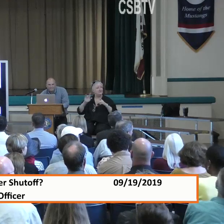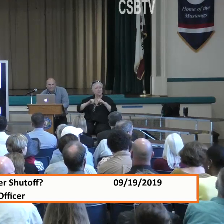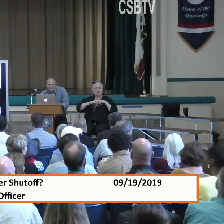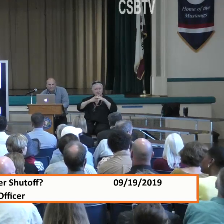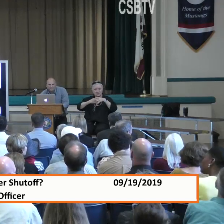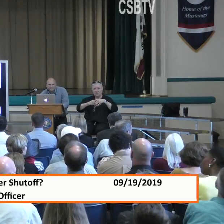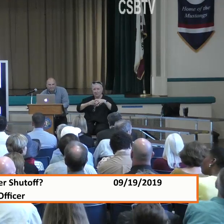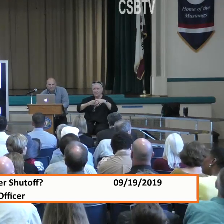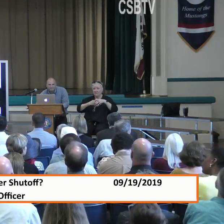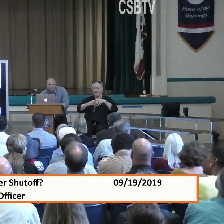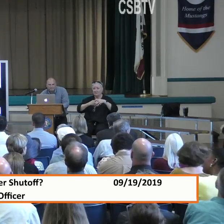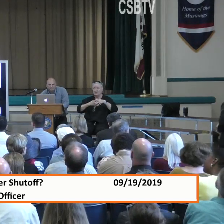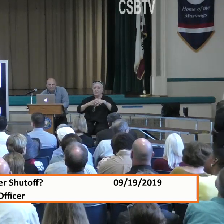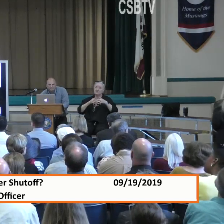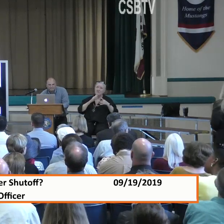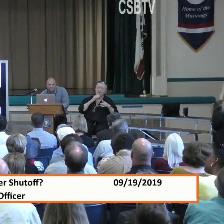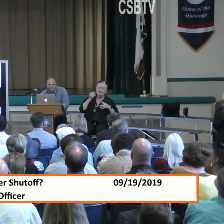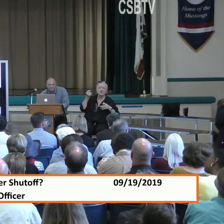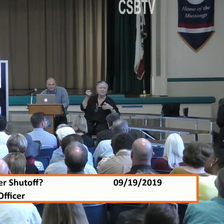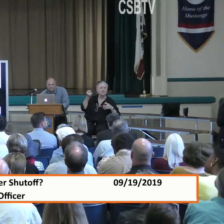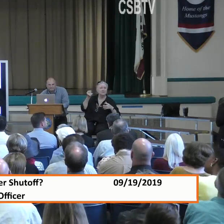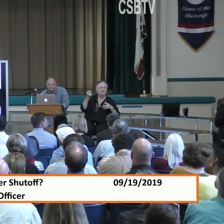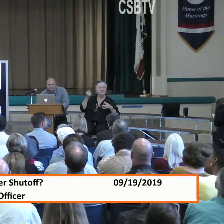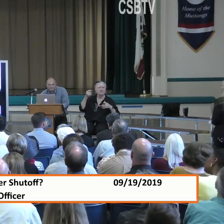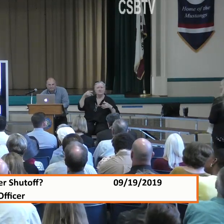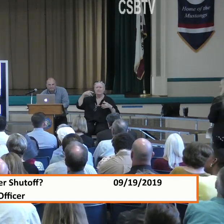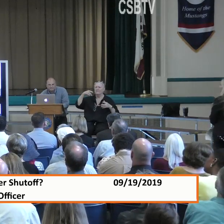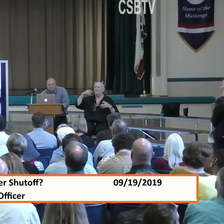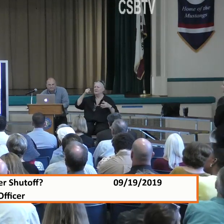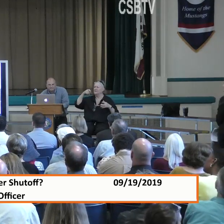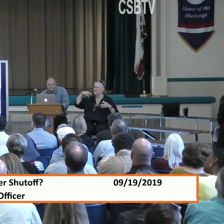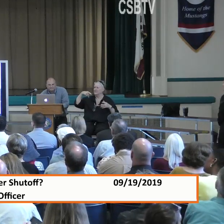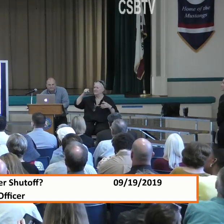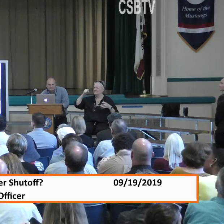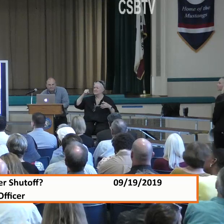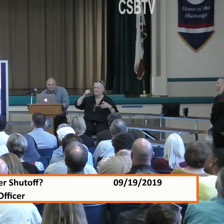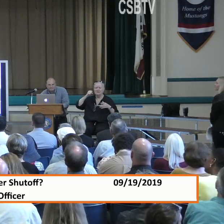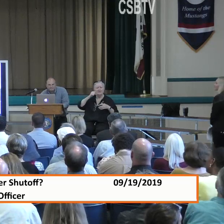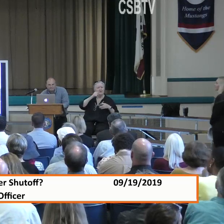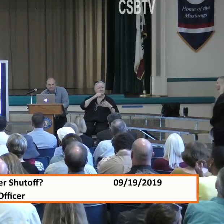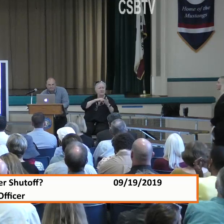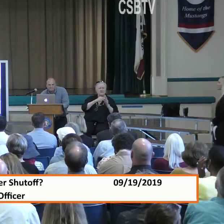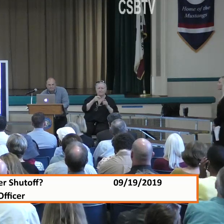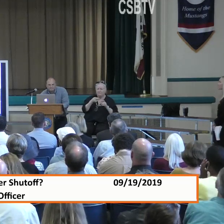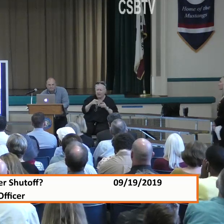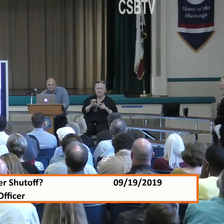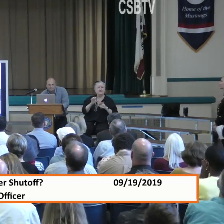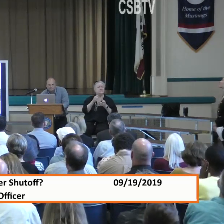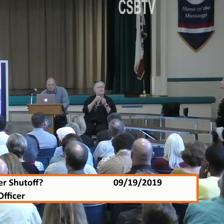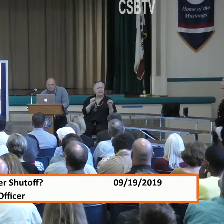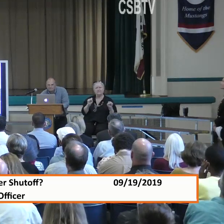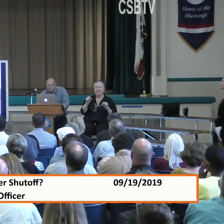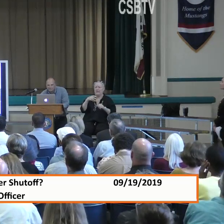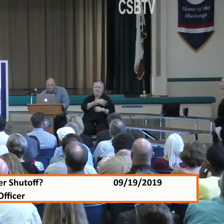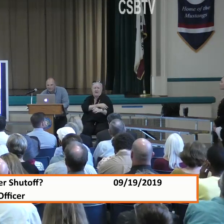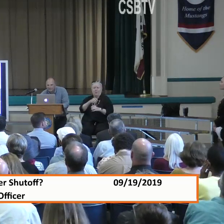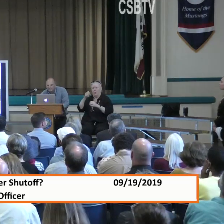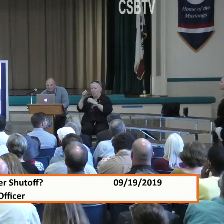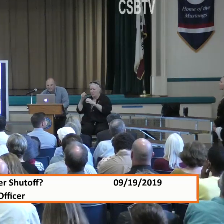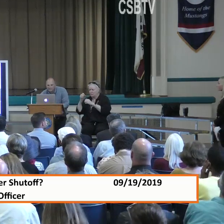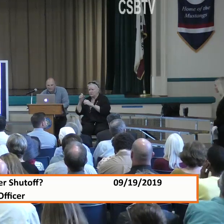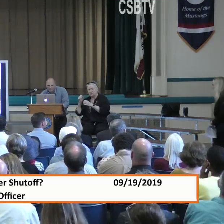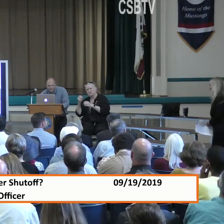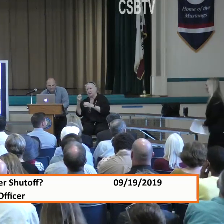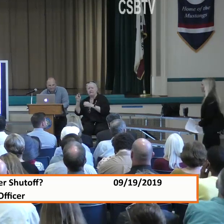and talk a little bit about what a PSPS, Public Safety Power Shutoff, is and how it could potentially affect our